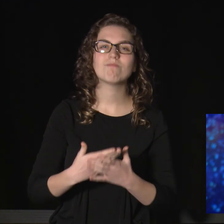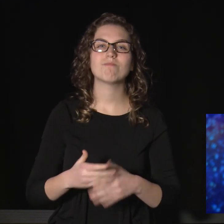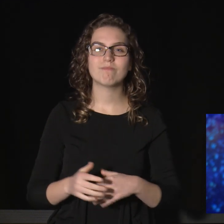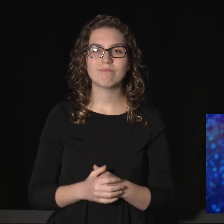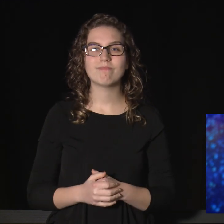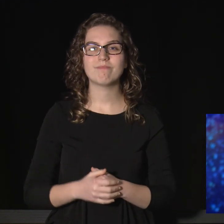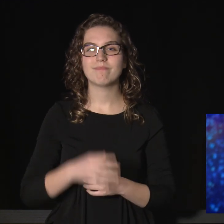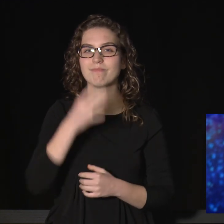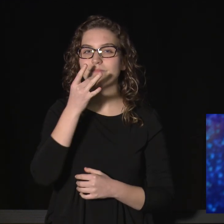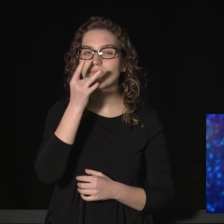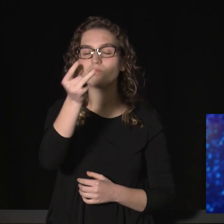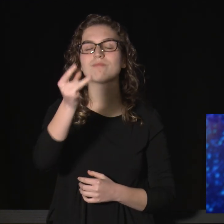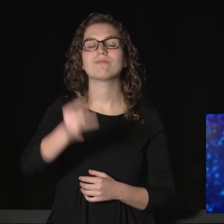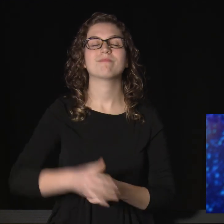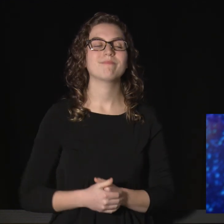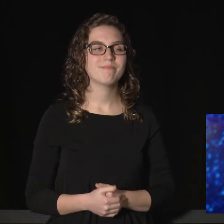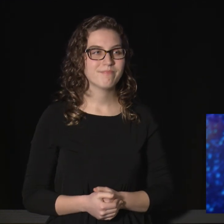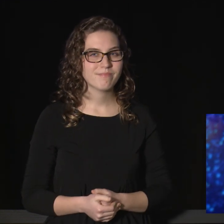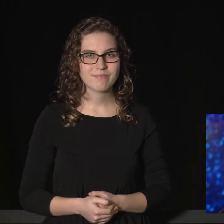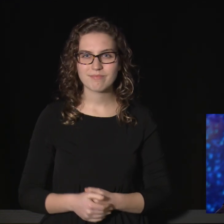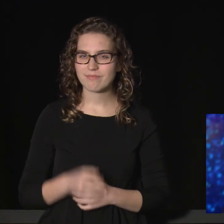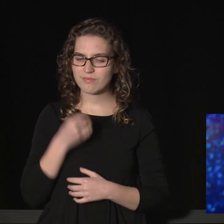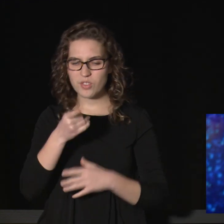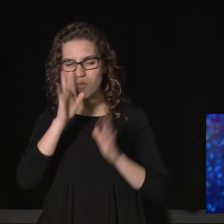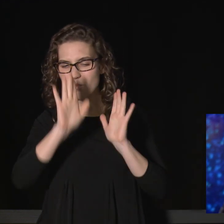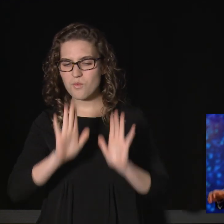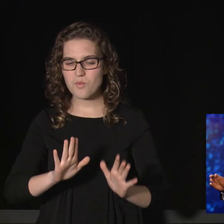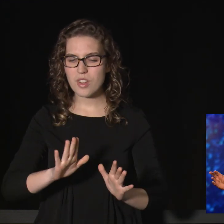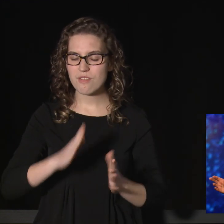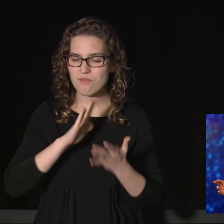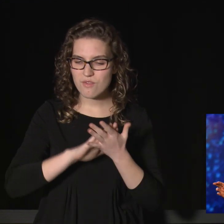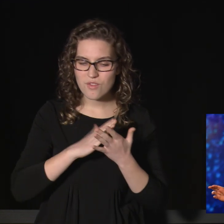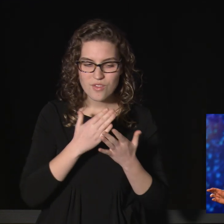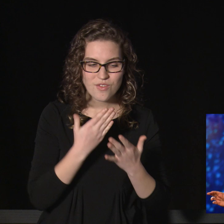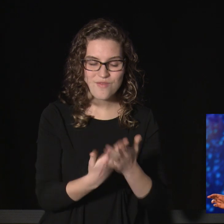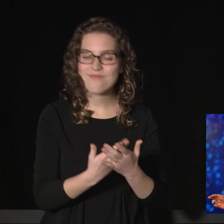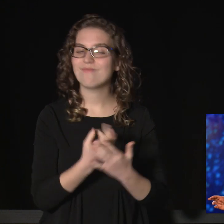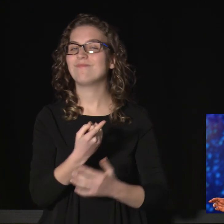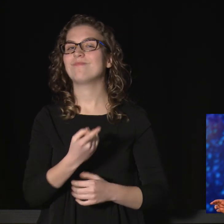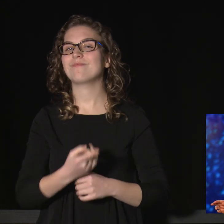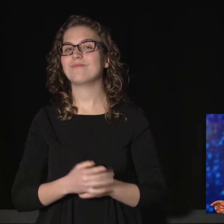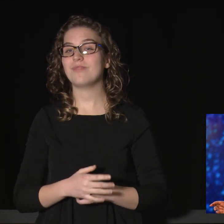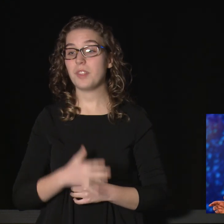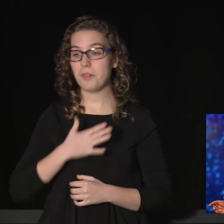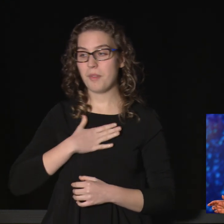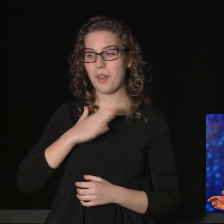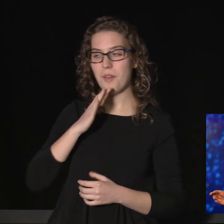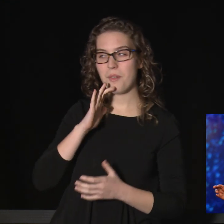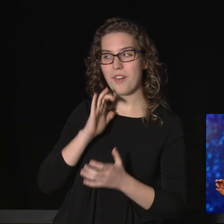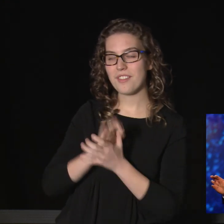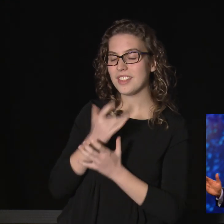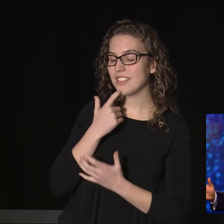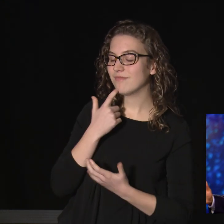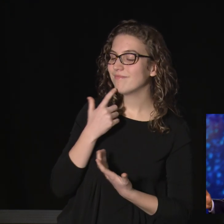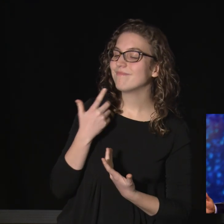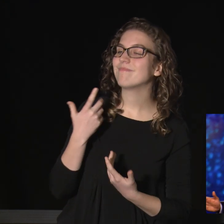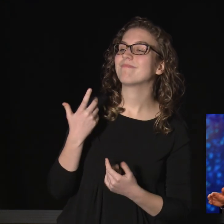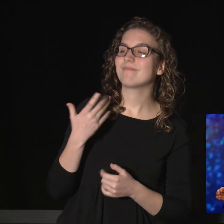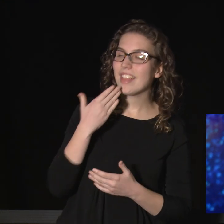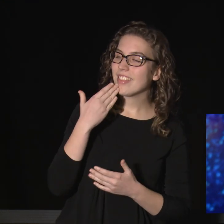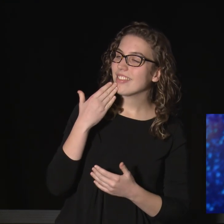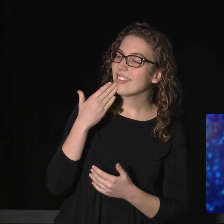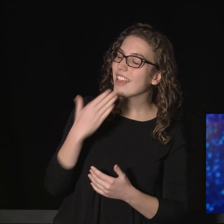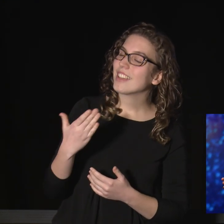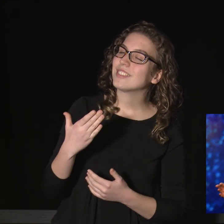Oh, you are such a wonderful cook. And my wife is going to say, thank you, honey. I really had a long day. I'm